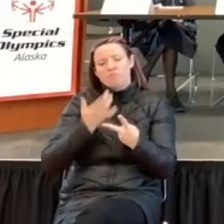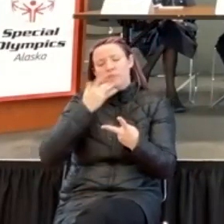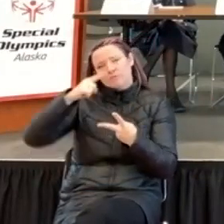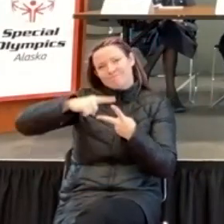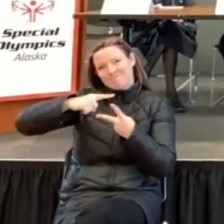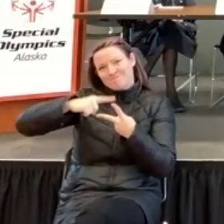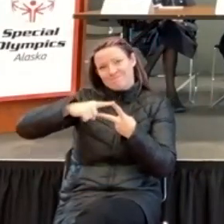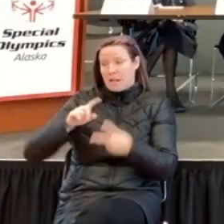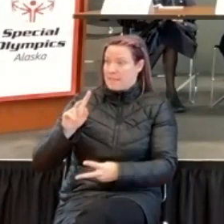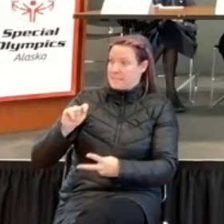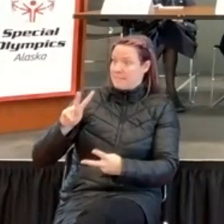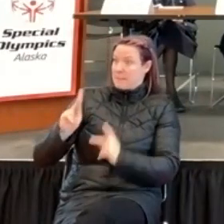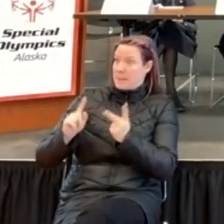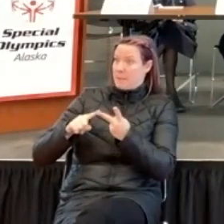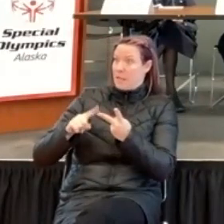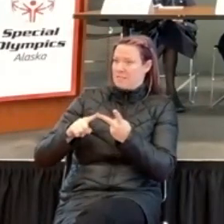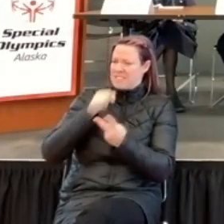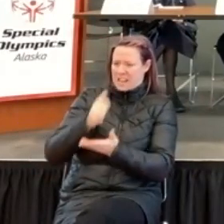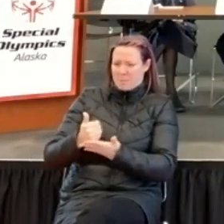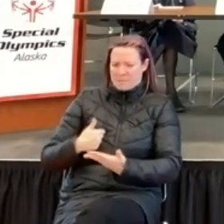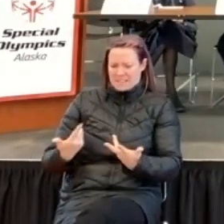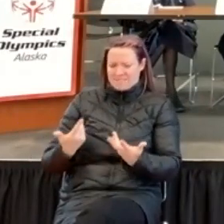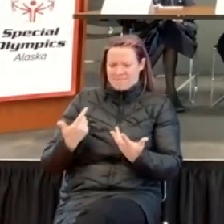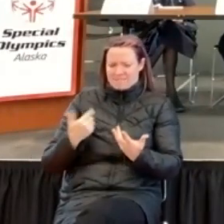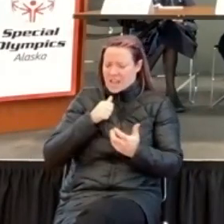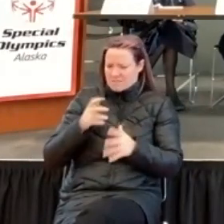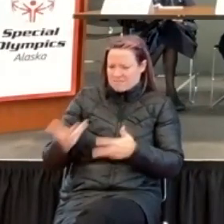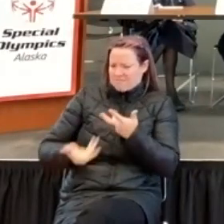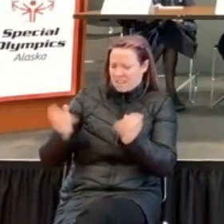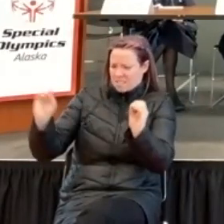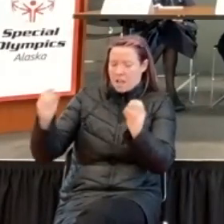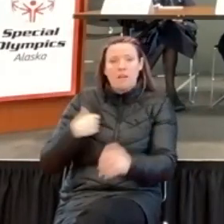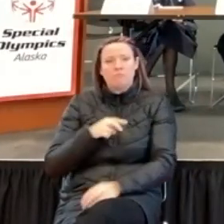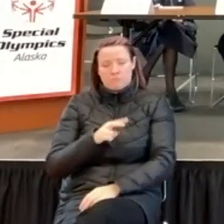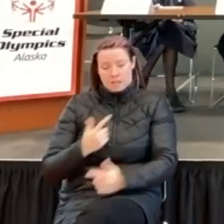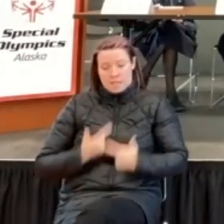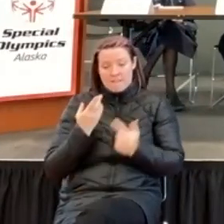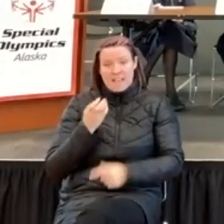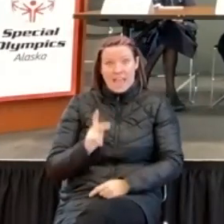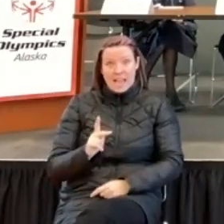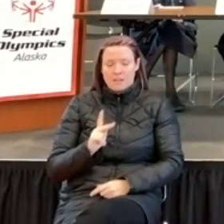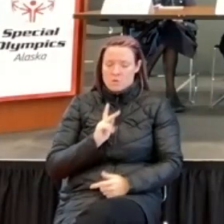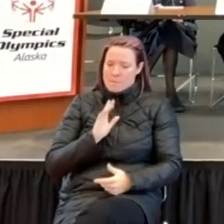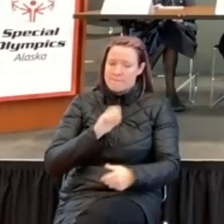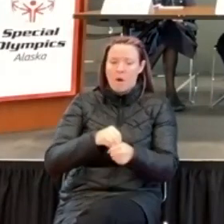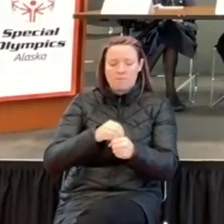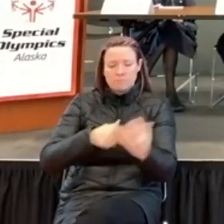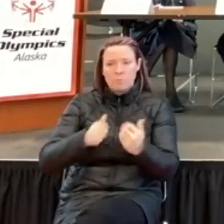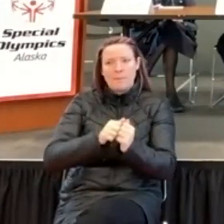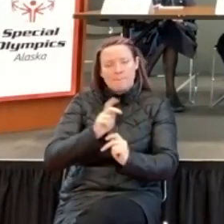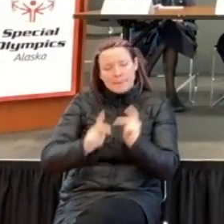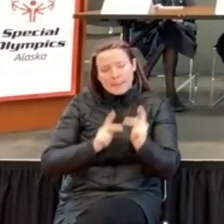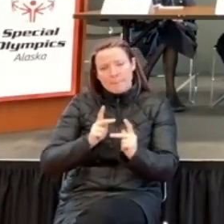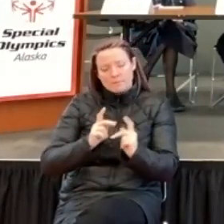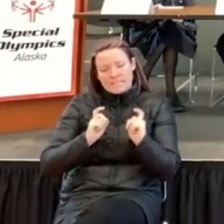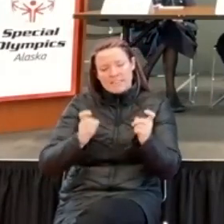people on that TV is not doing me any justice. So my life hack is to be involved with people and be able to get